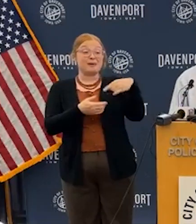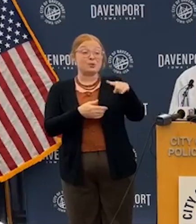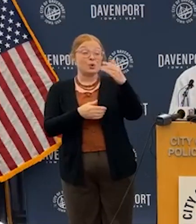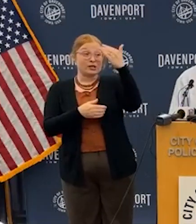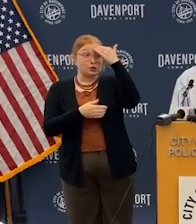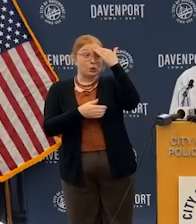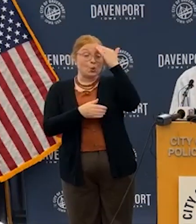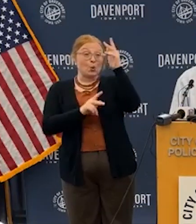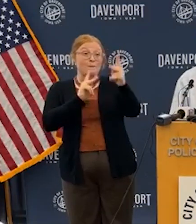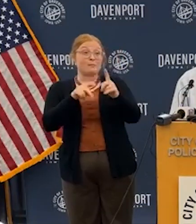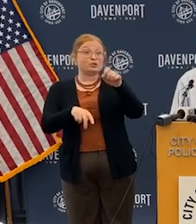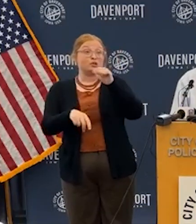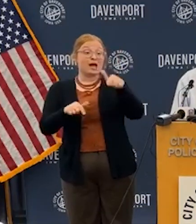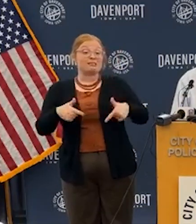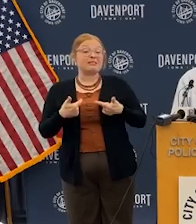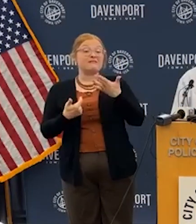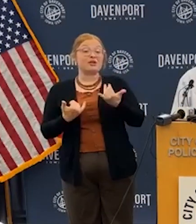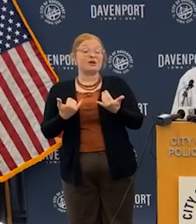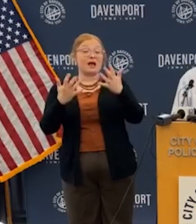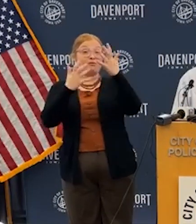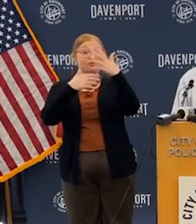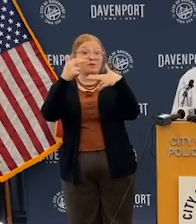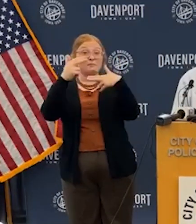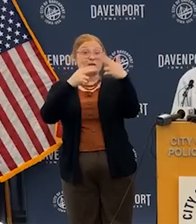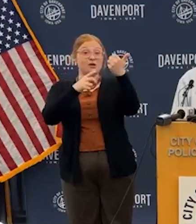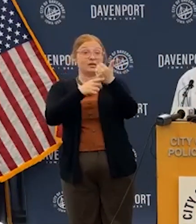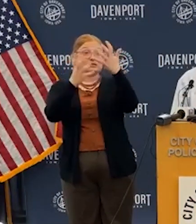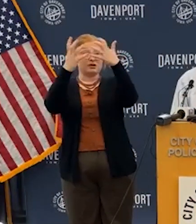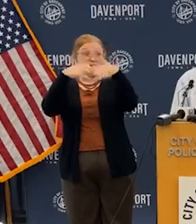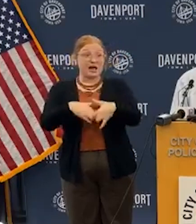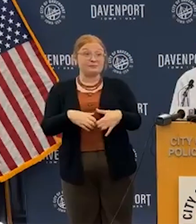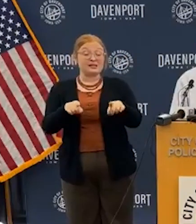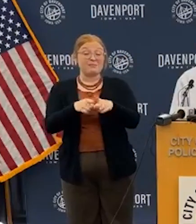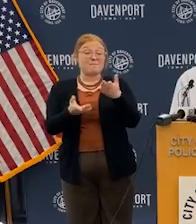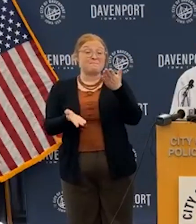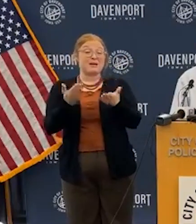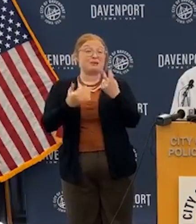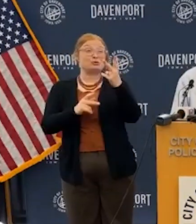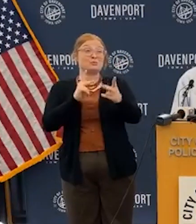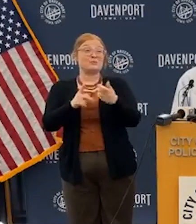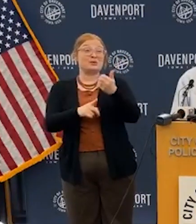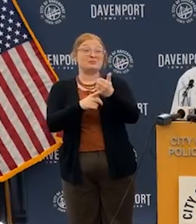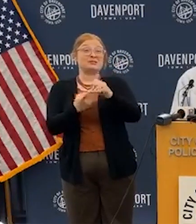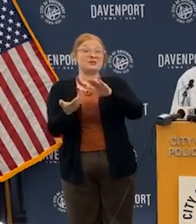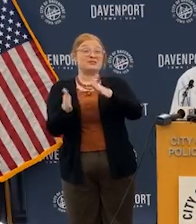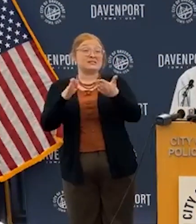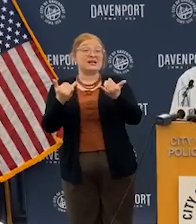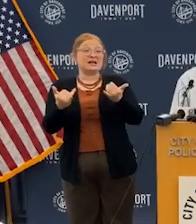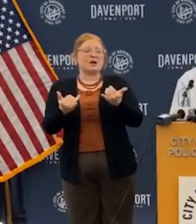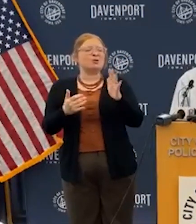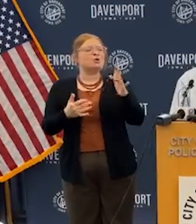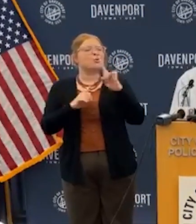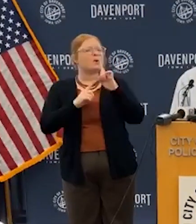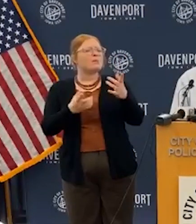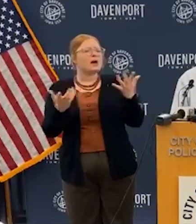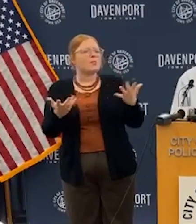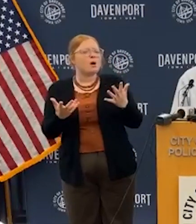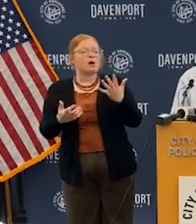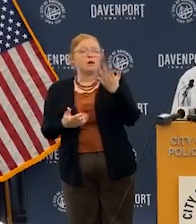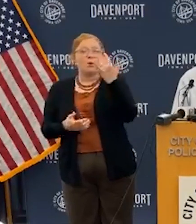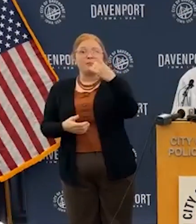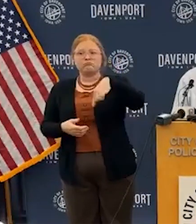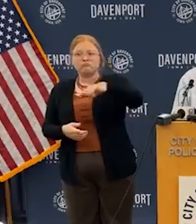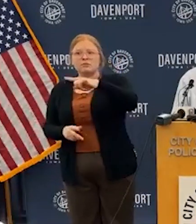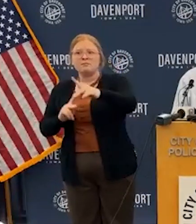who are possibly dead, it appears. So what is your response to that? People are angry and feel the city could have prevented this in some